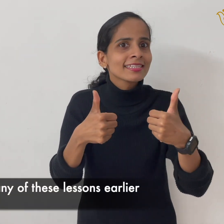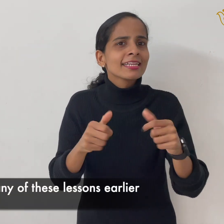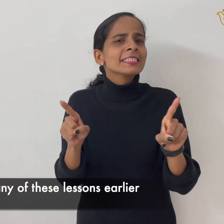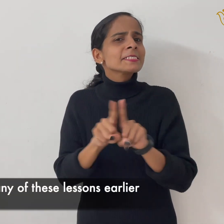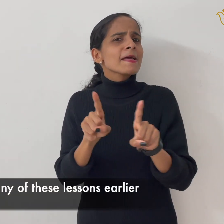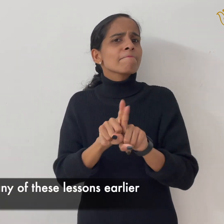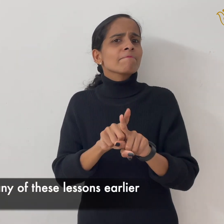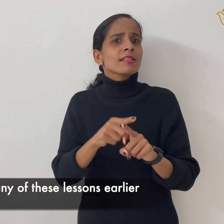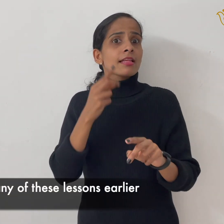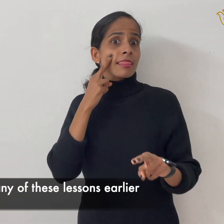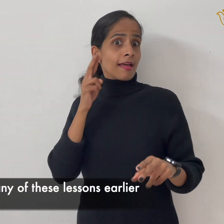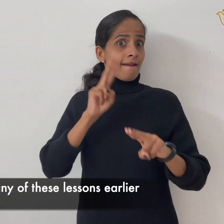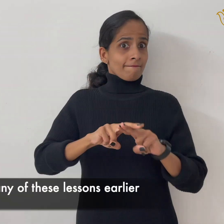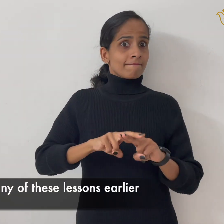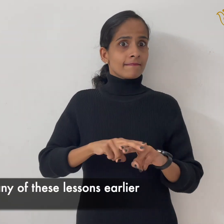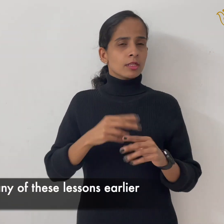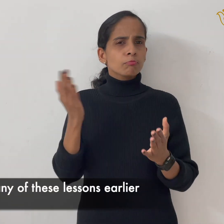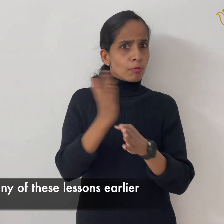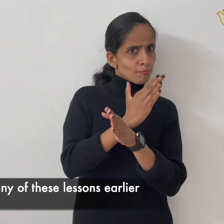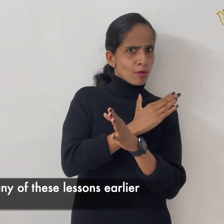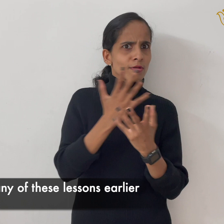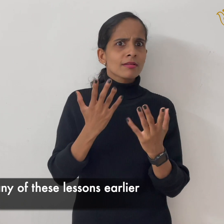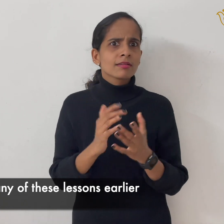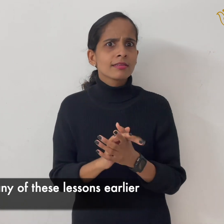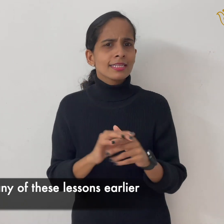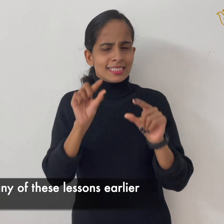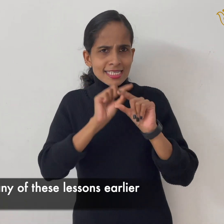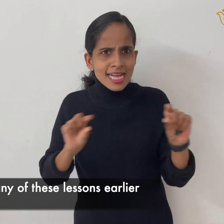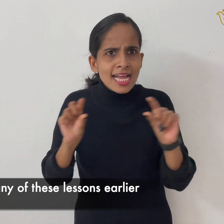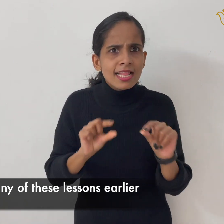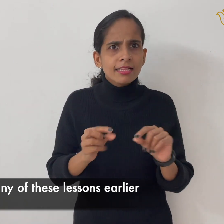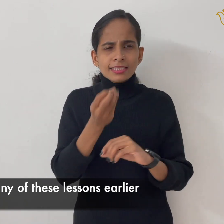If you have missed any of these lessons earlier,